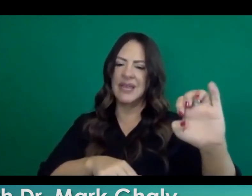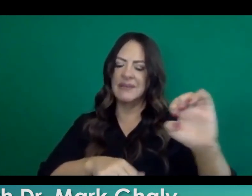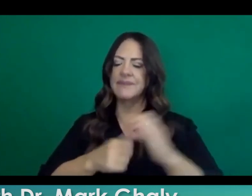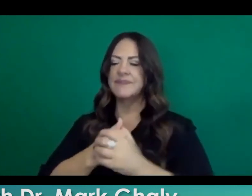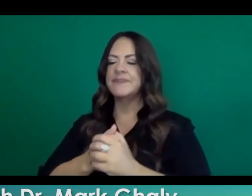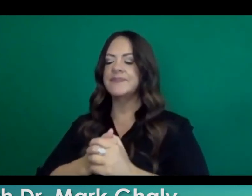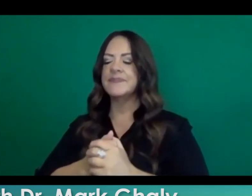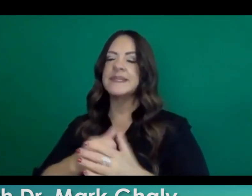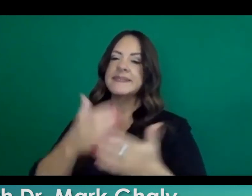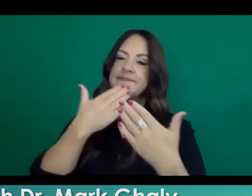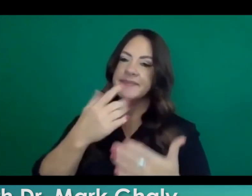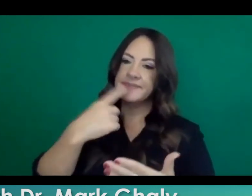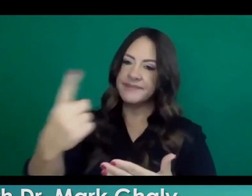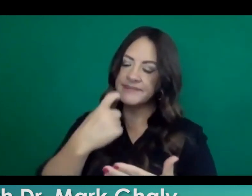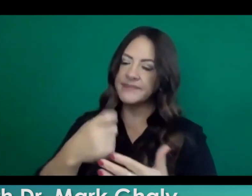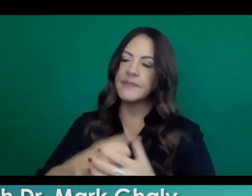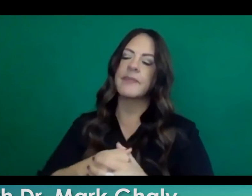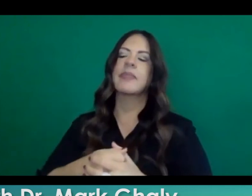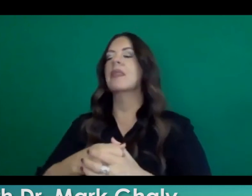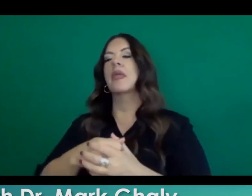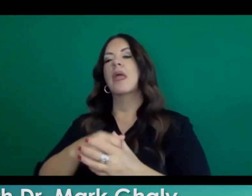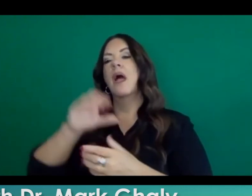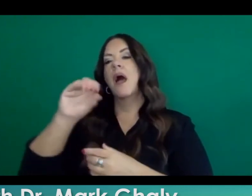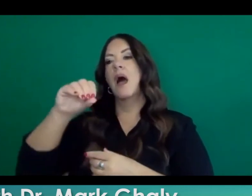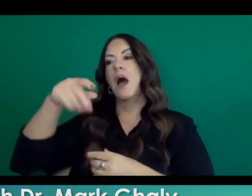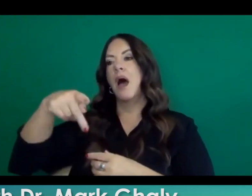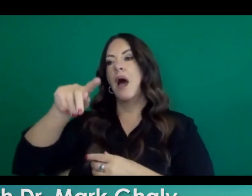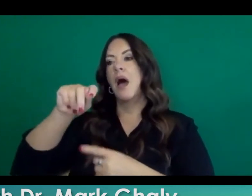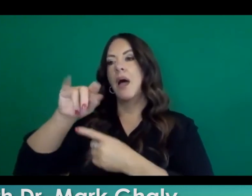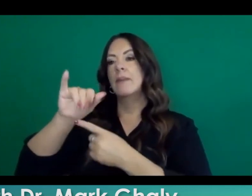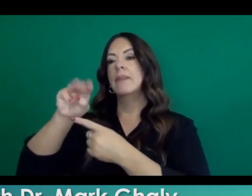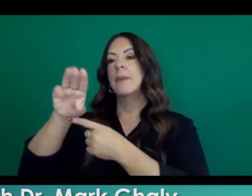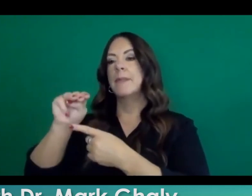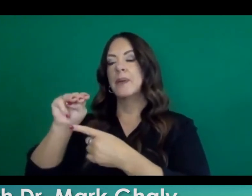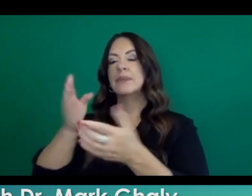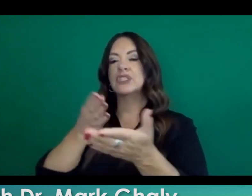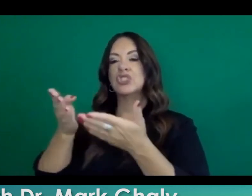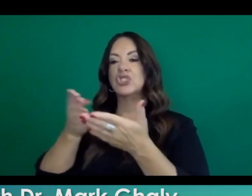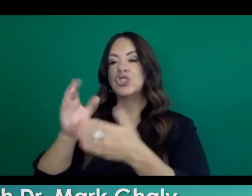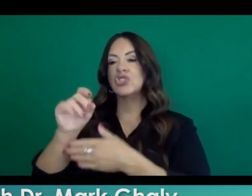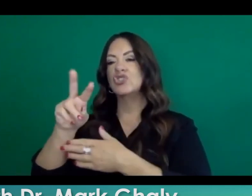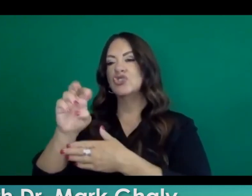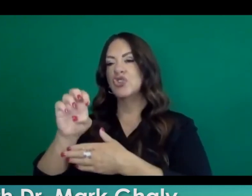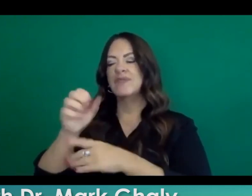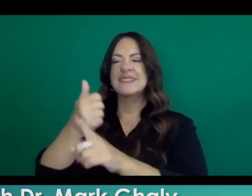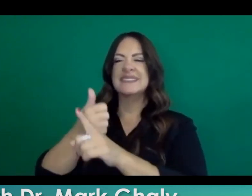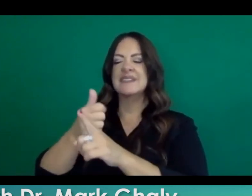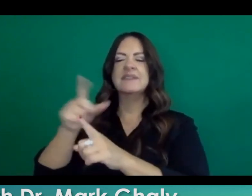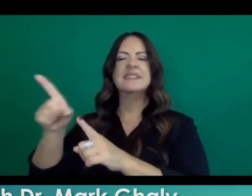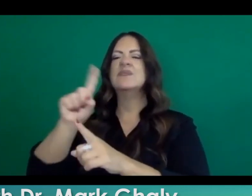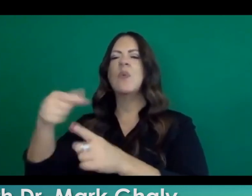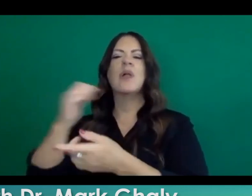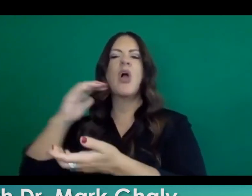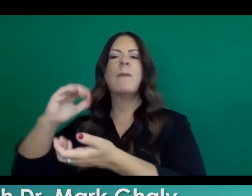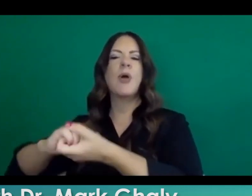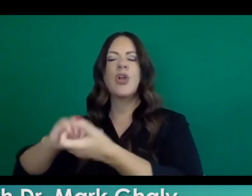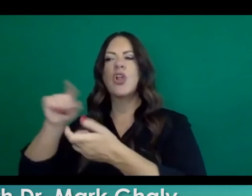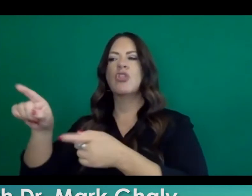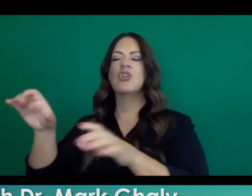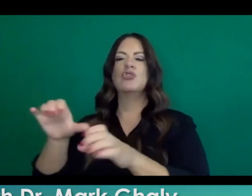So first off, Optum Insight is not Optum Serve. Optum Serve is our partner doing some of the